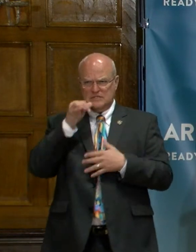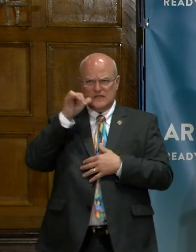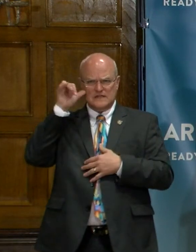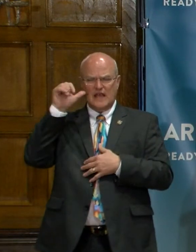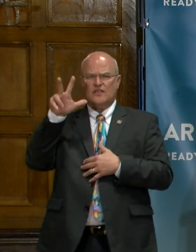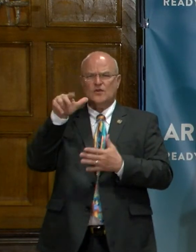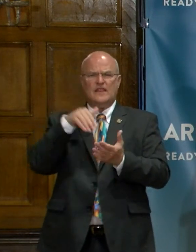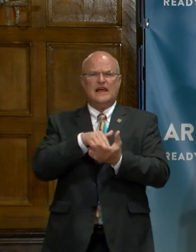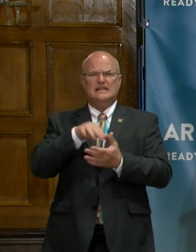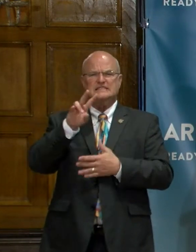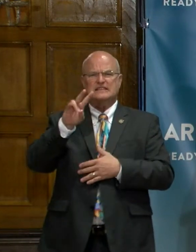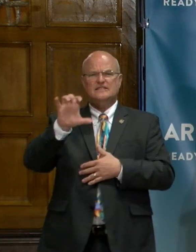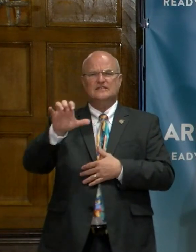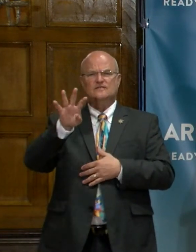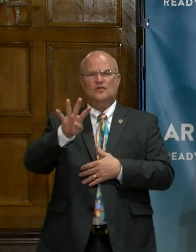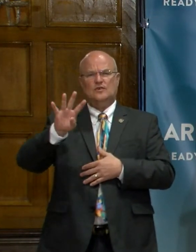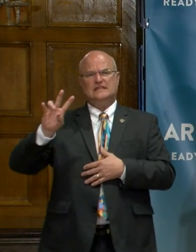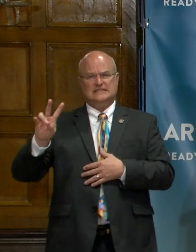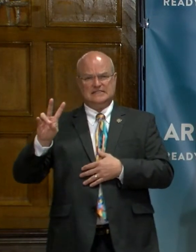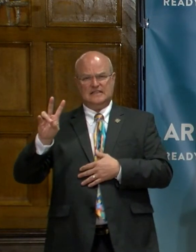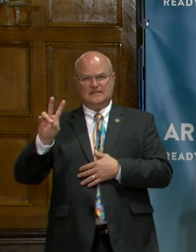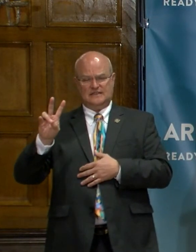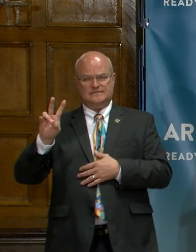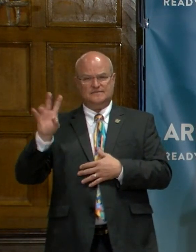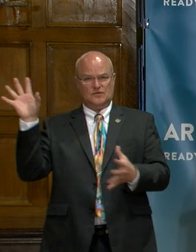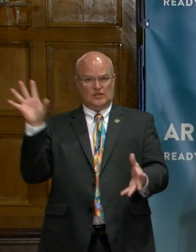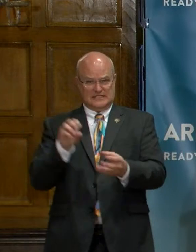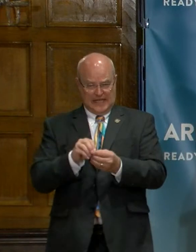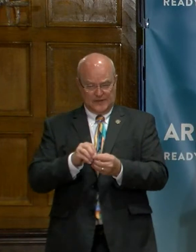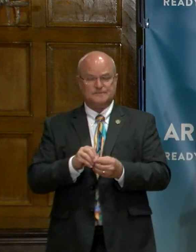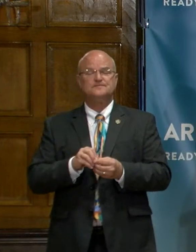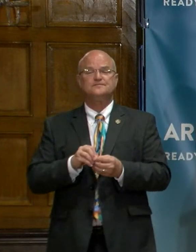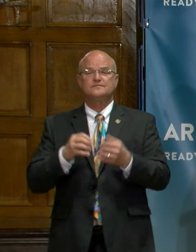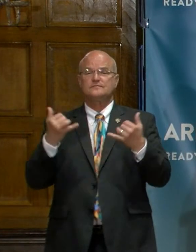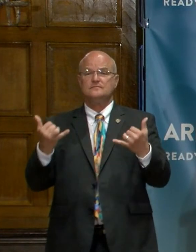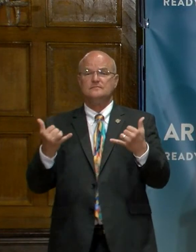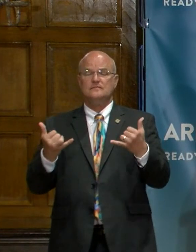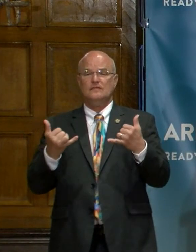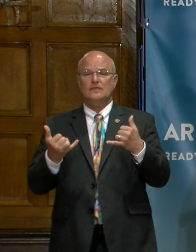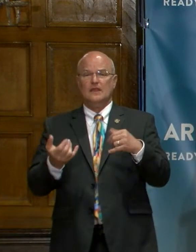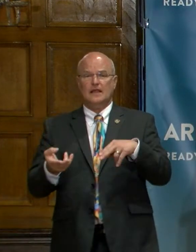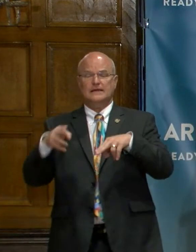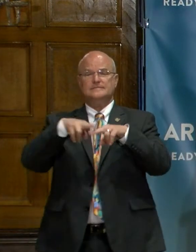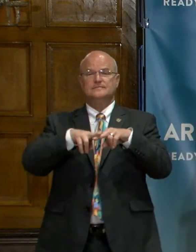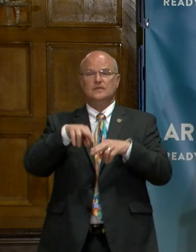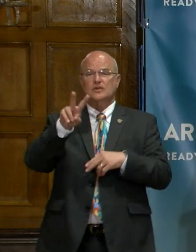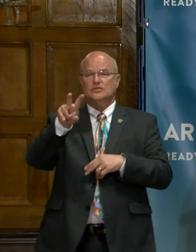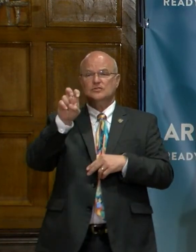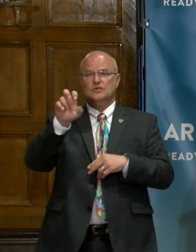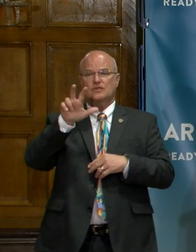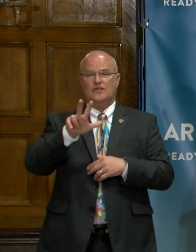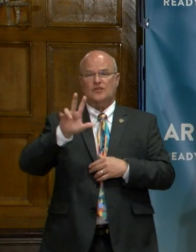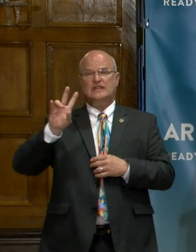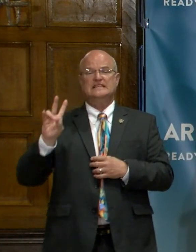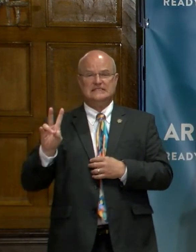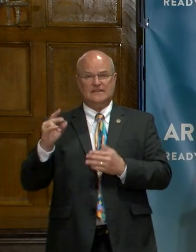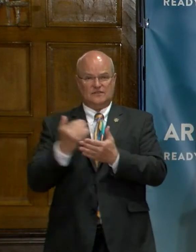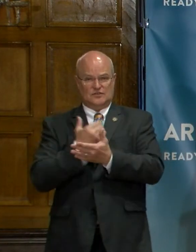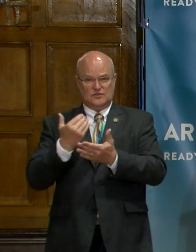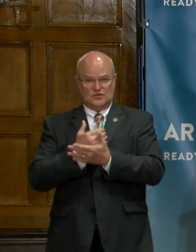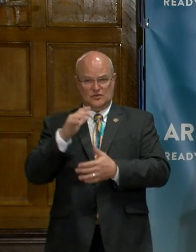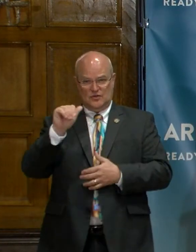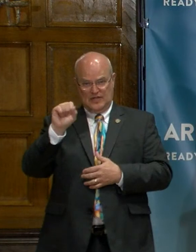Yesterday we had 3,747 cases. Today we're adding 237